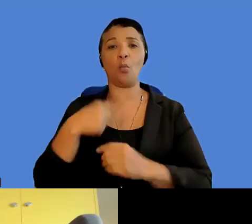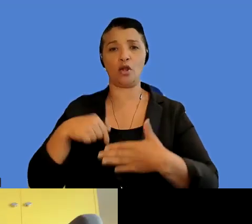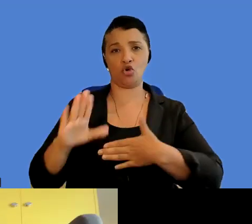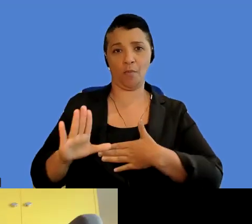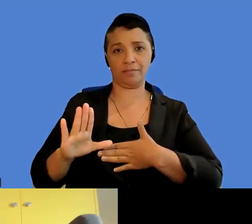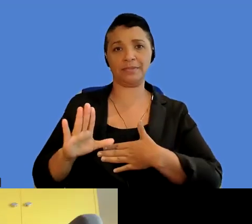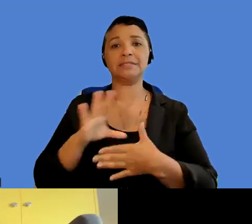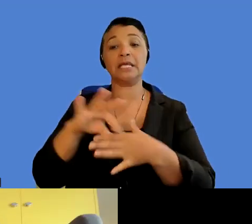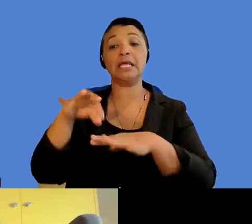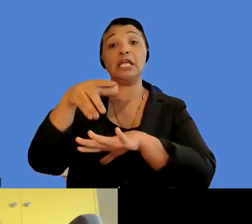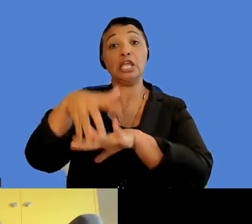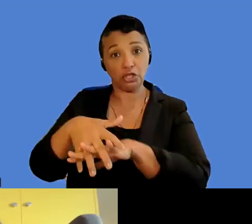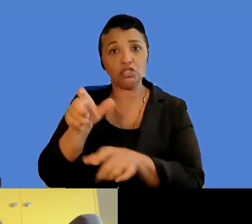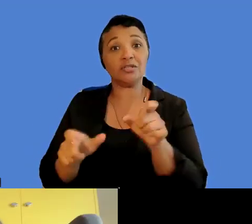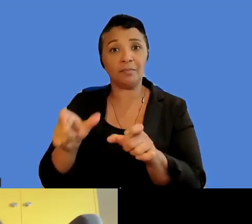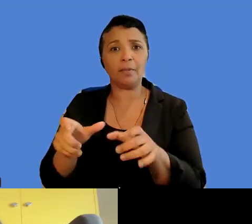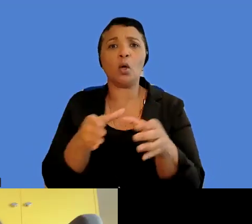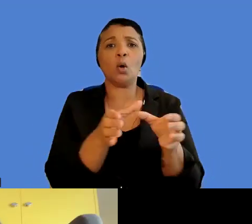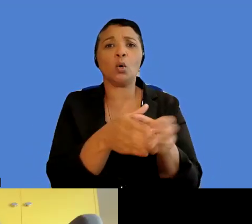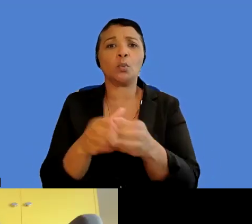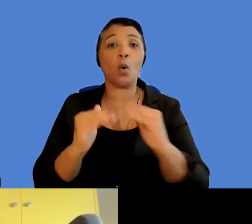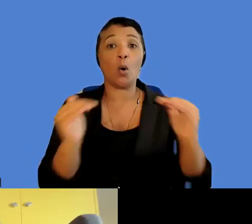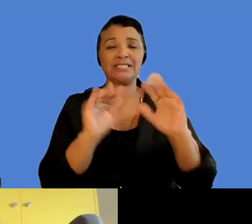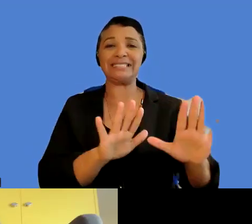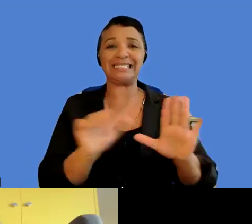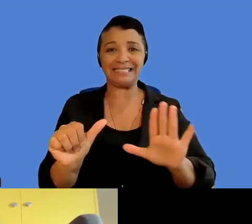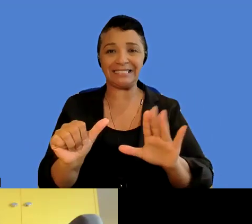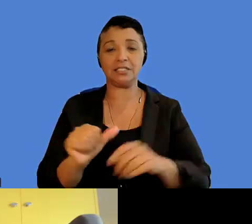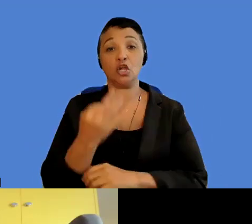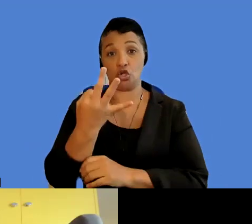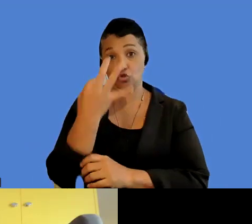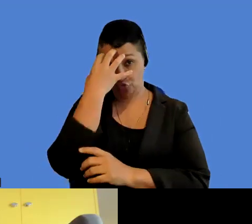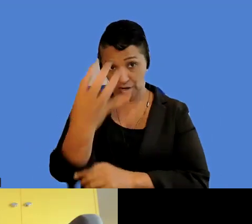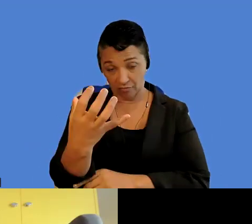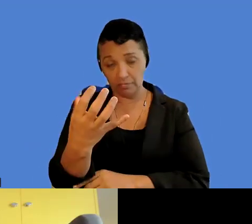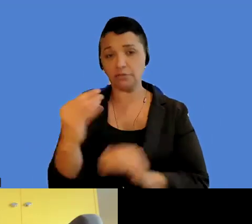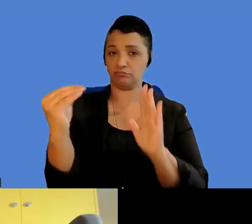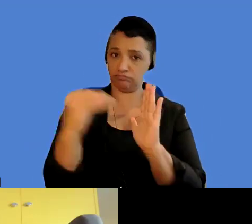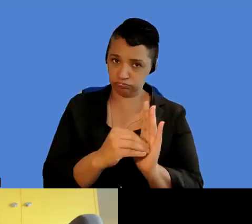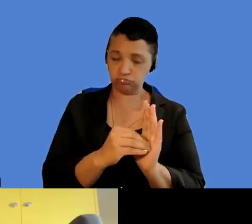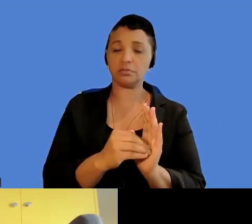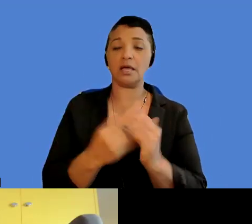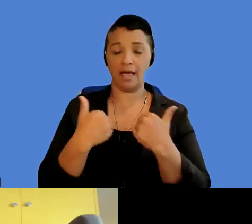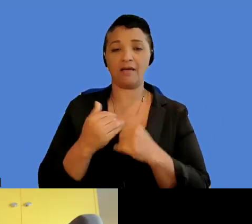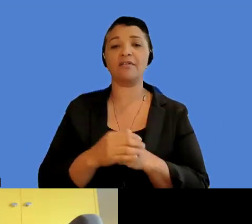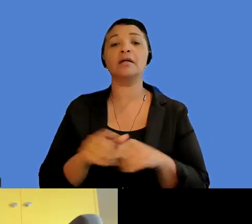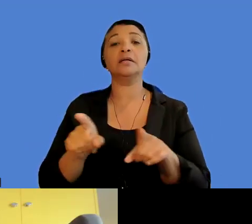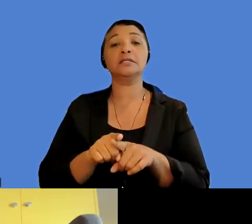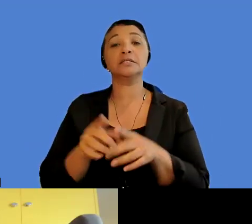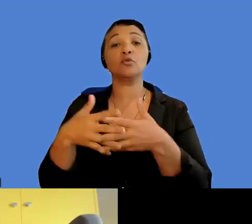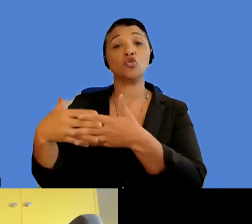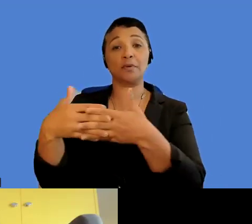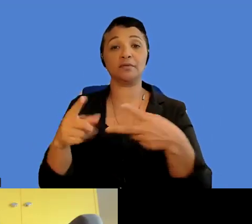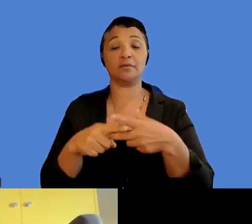disabilities made by 16 organisations, including 3 national governments. Those were the United States, Sweden